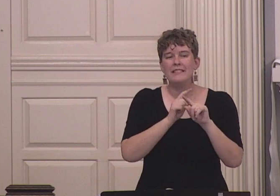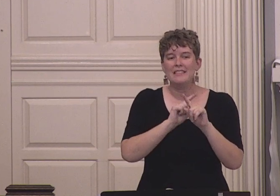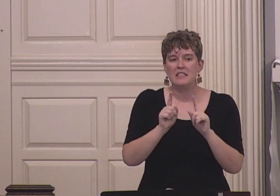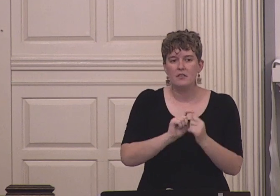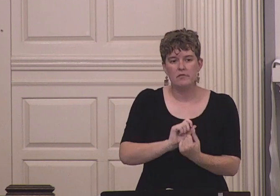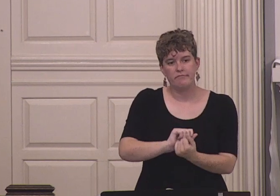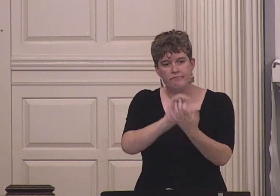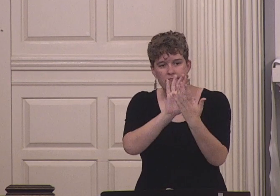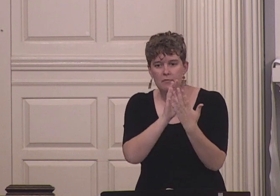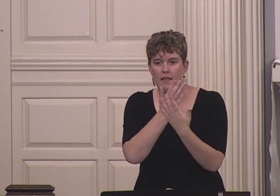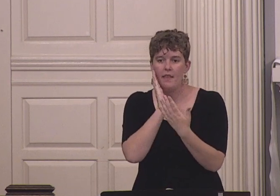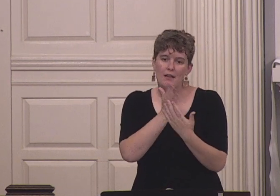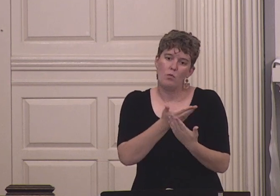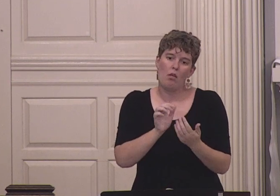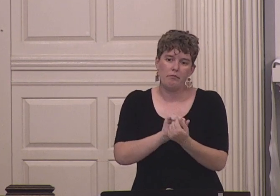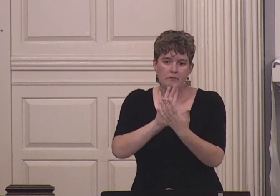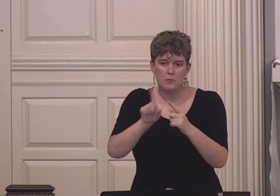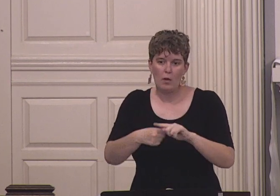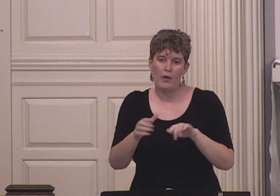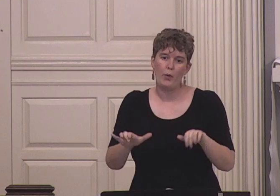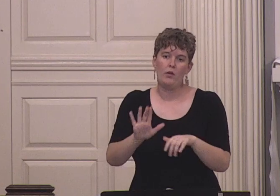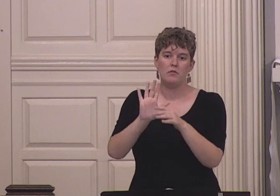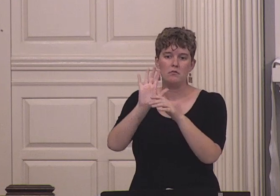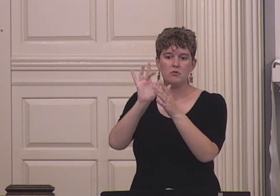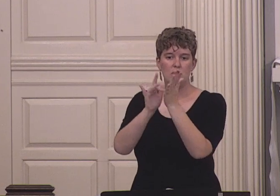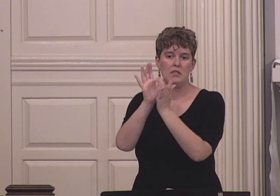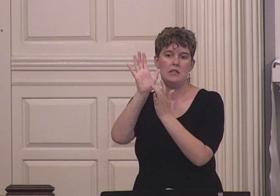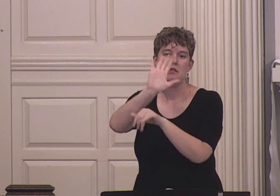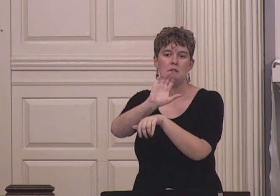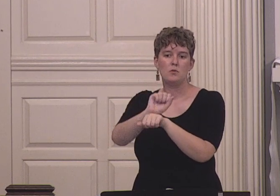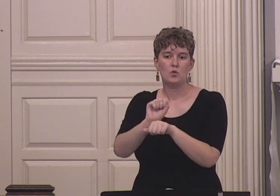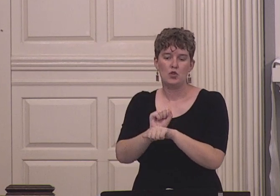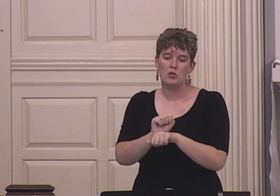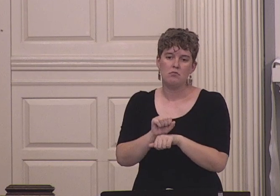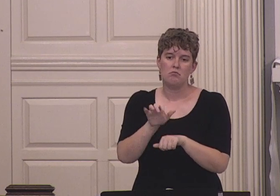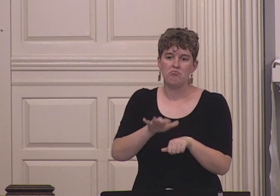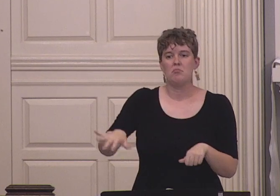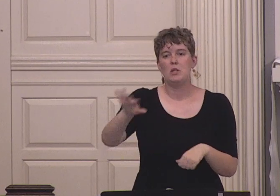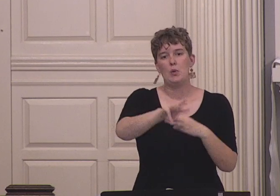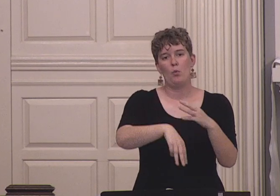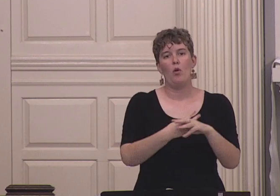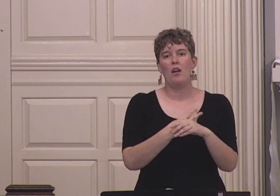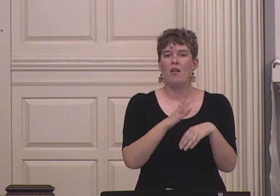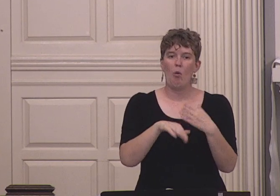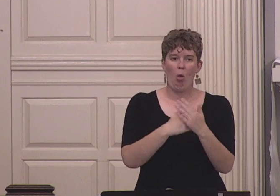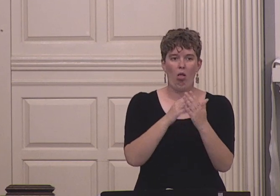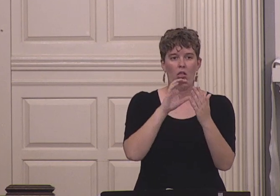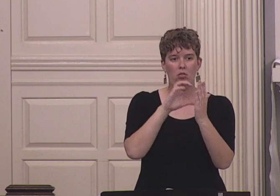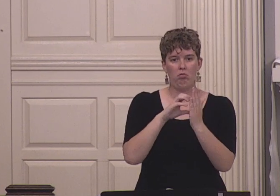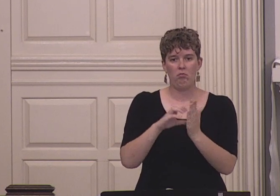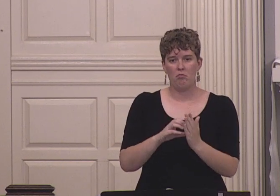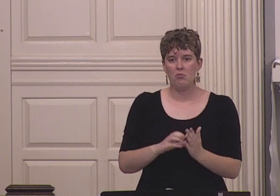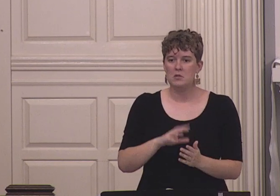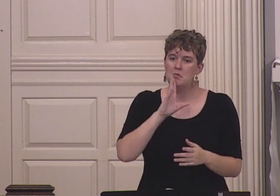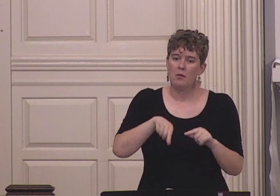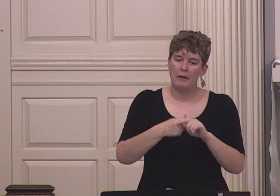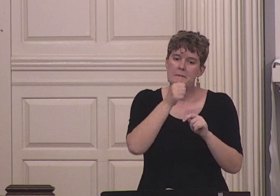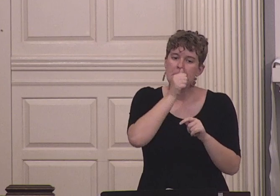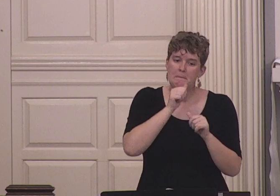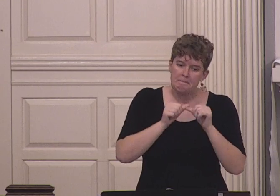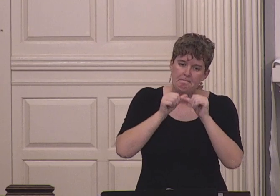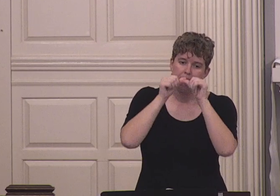on the work of Jesus in the world. And they encourage us to persevere in doing the work of Jesus.